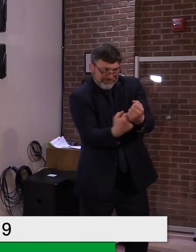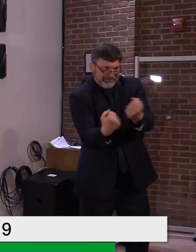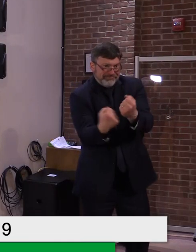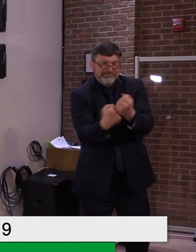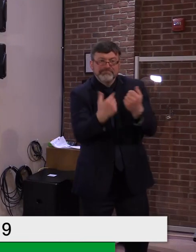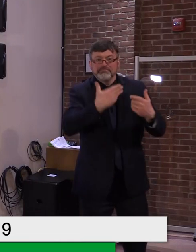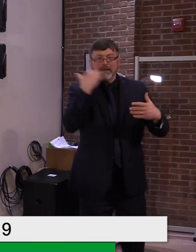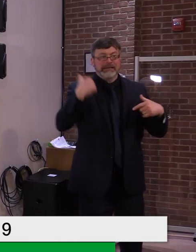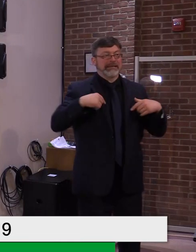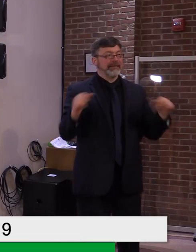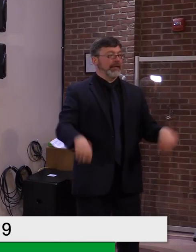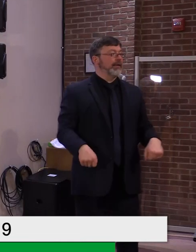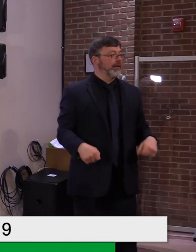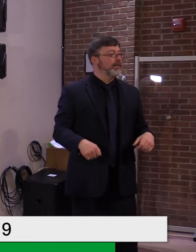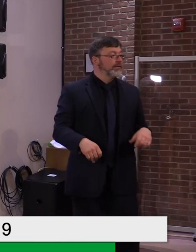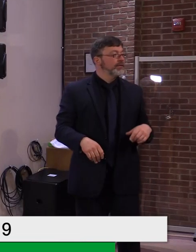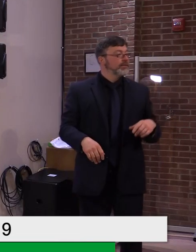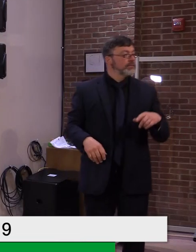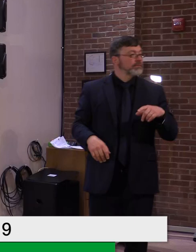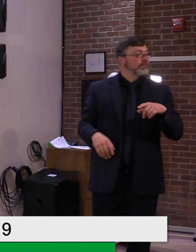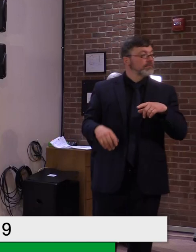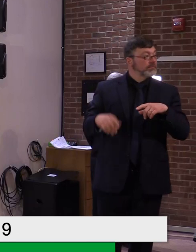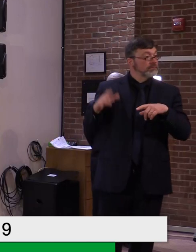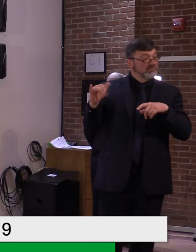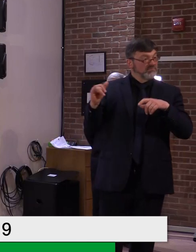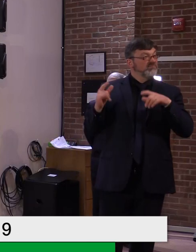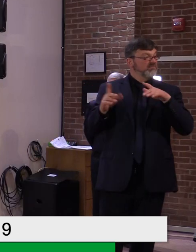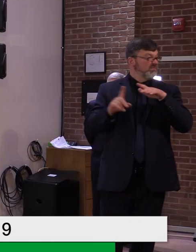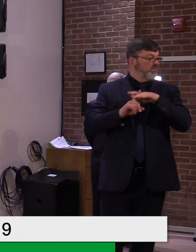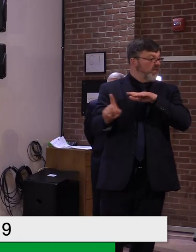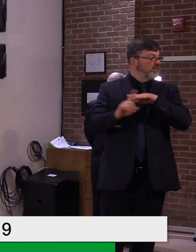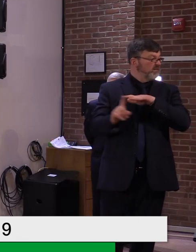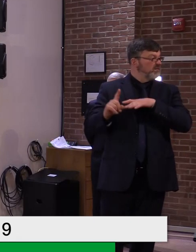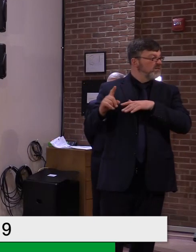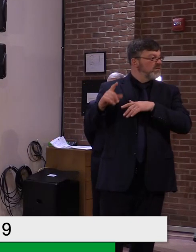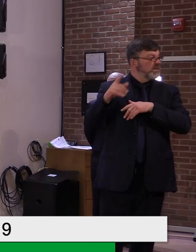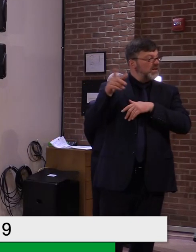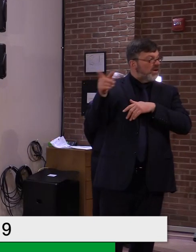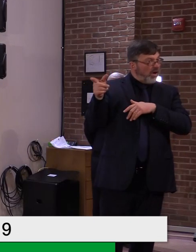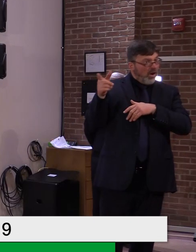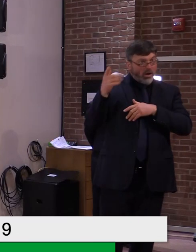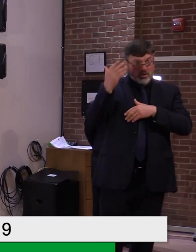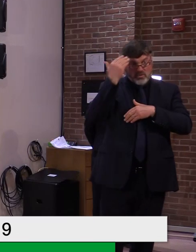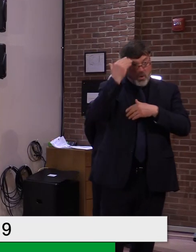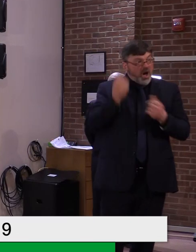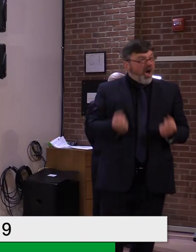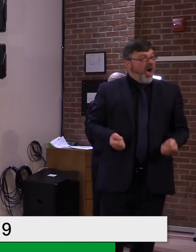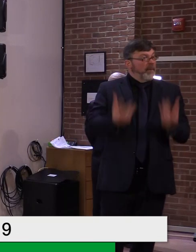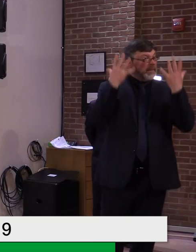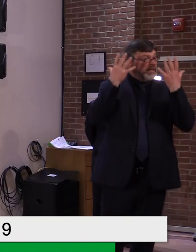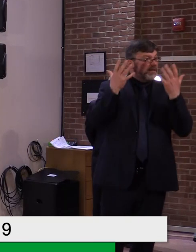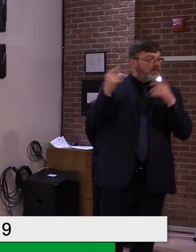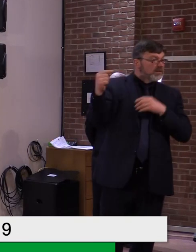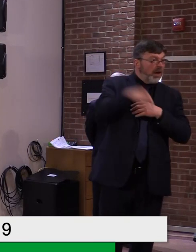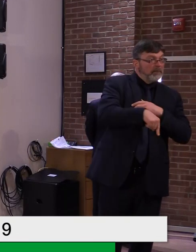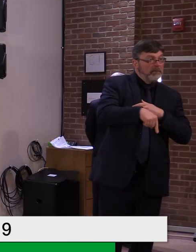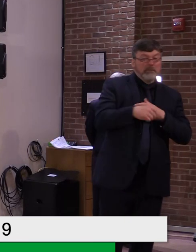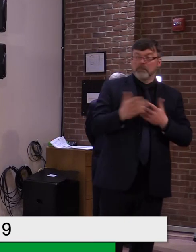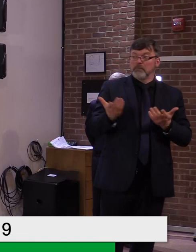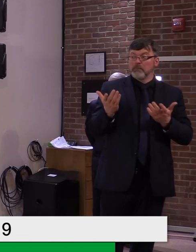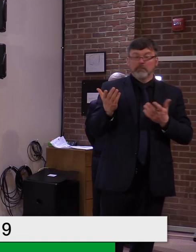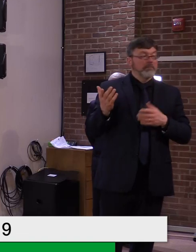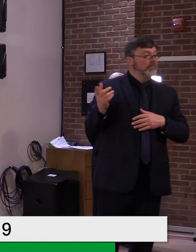numbers mentioned between both sides, Governor? No, nothing at this point. Just the acknowledgement that we would ask for